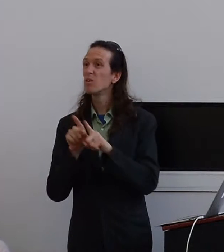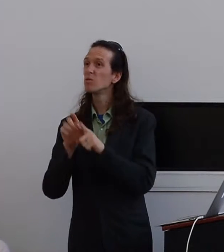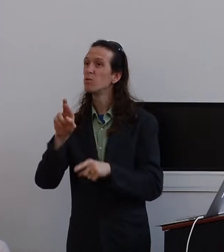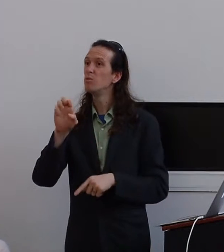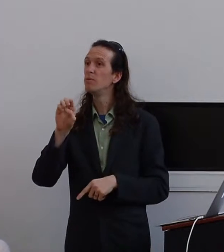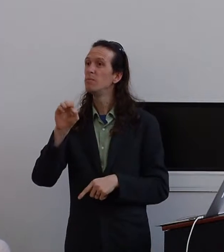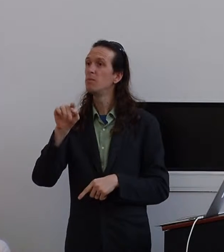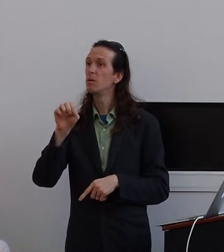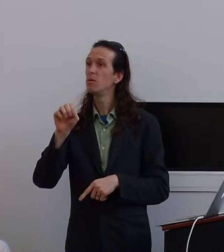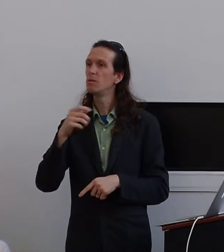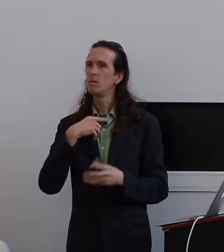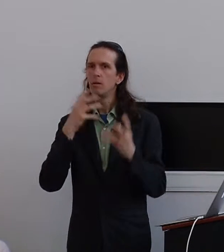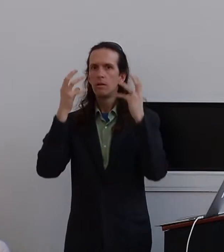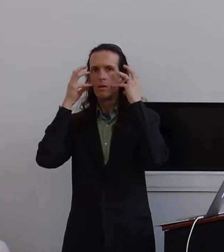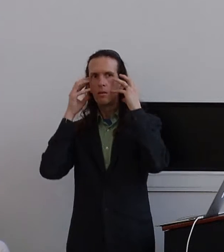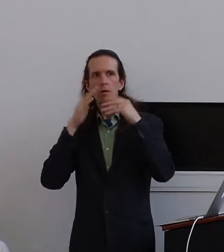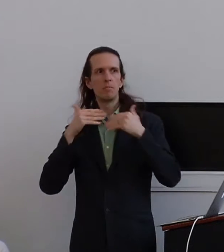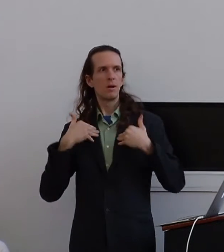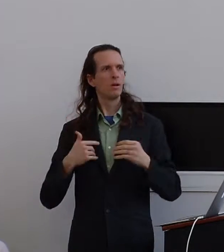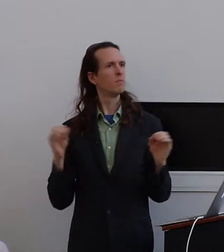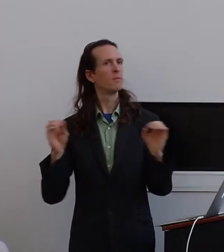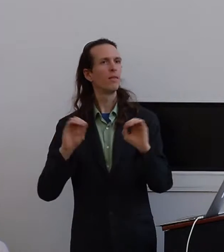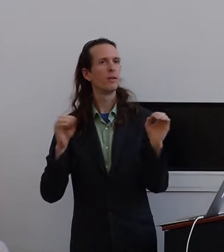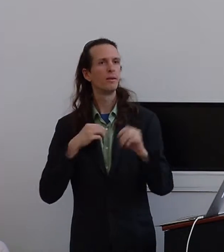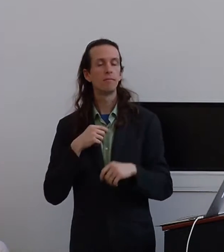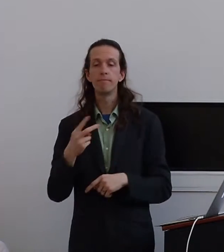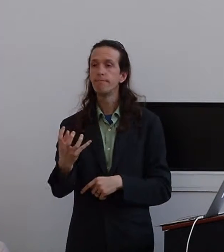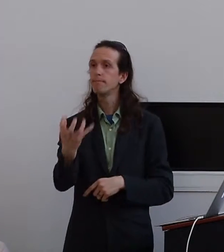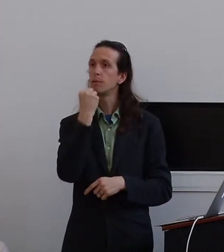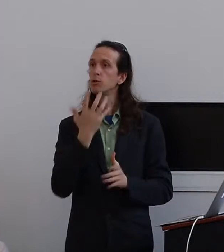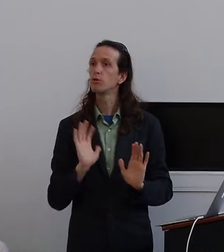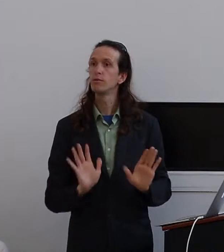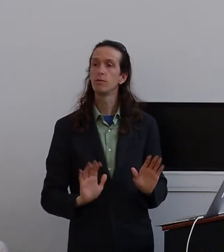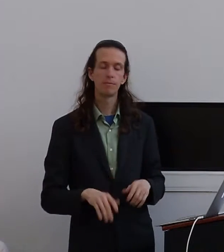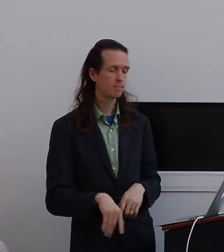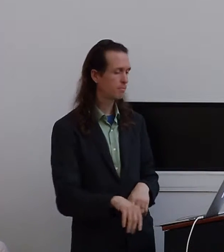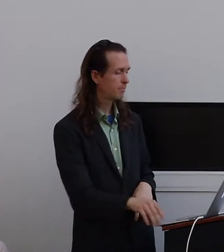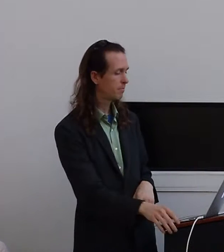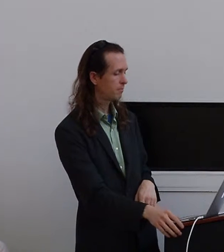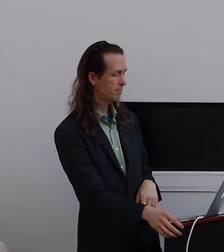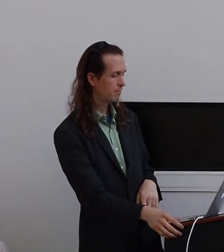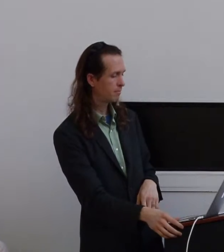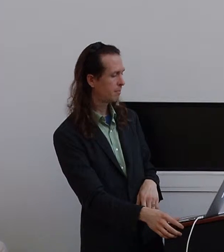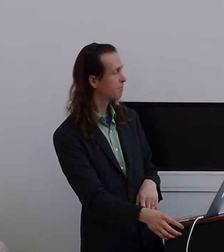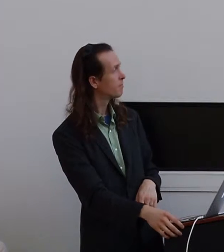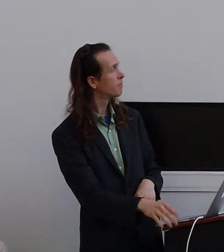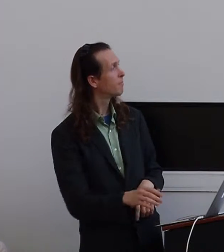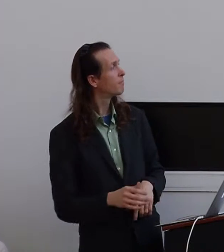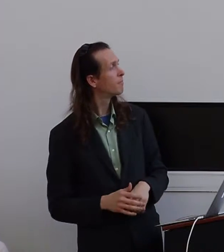We are also able to use this remotely, which allows us to investigate in a non-invasive way.